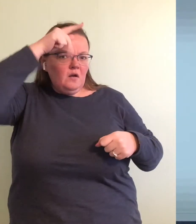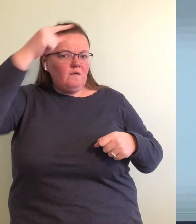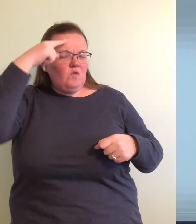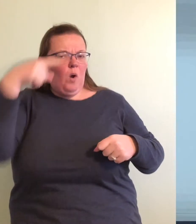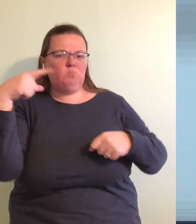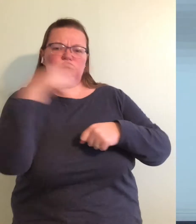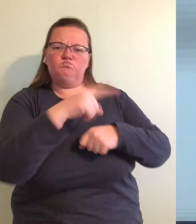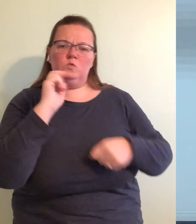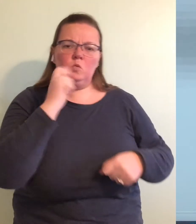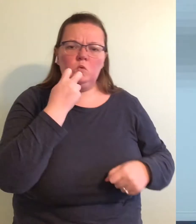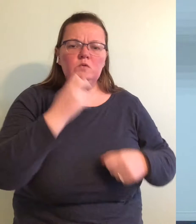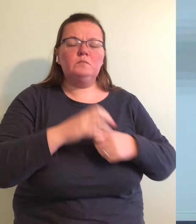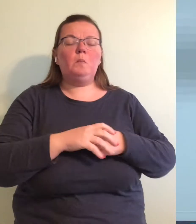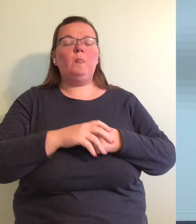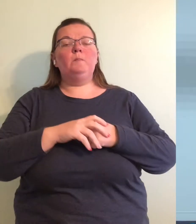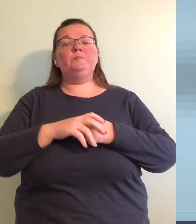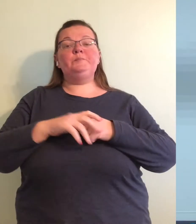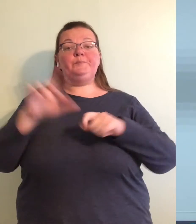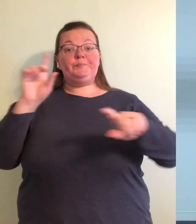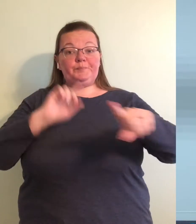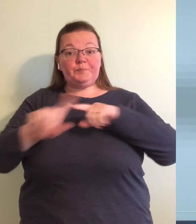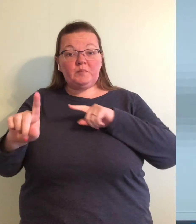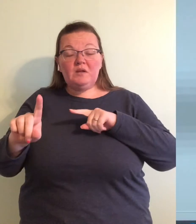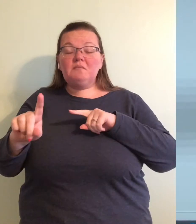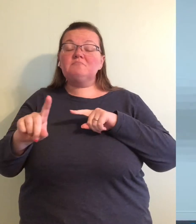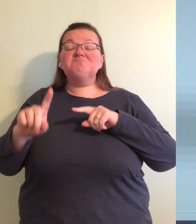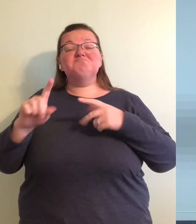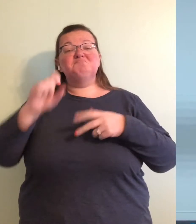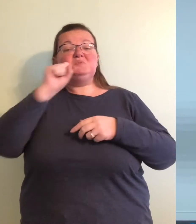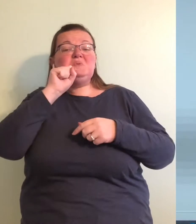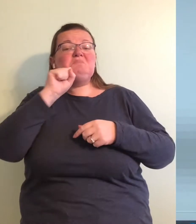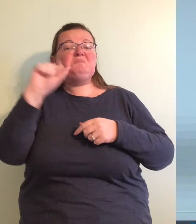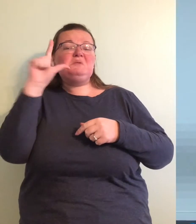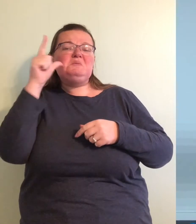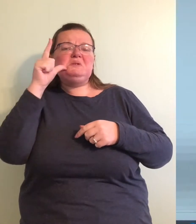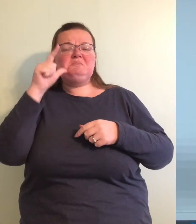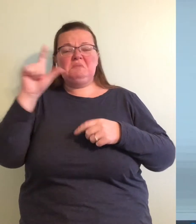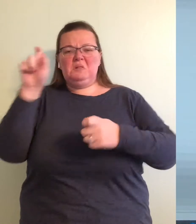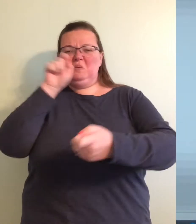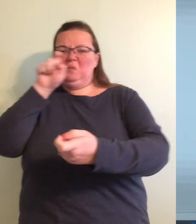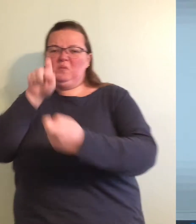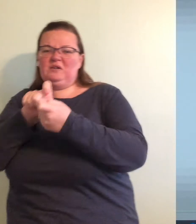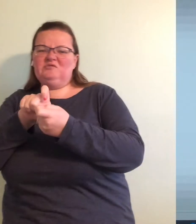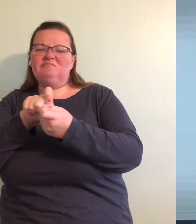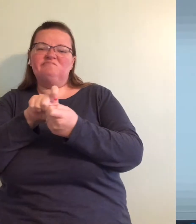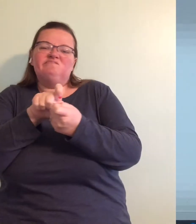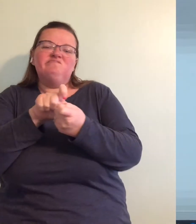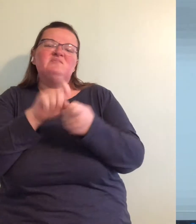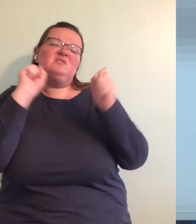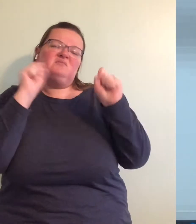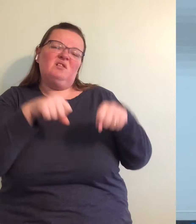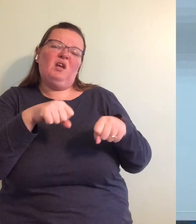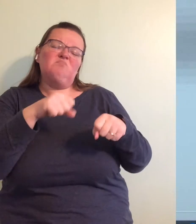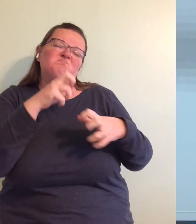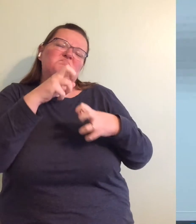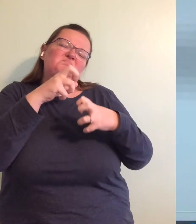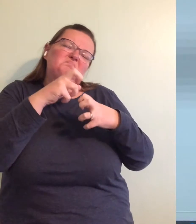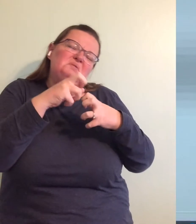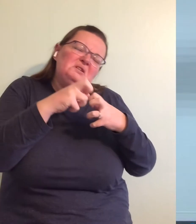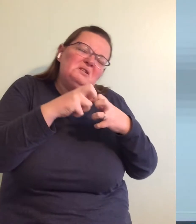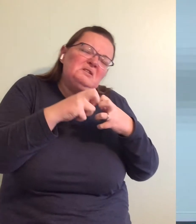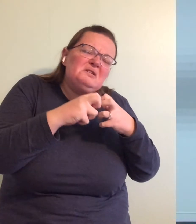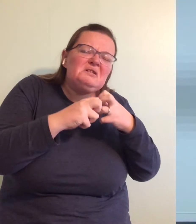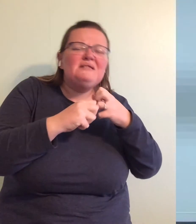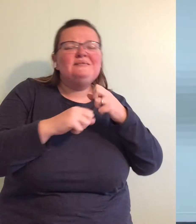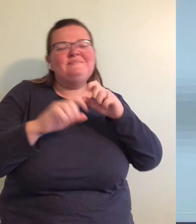witch would do to the others, he didn't want her to be particularly nice to them, certainly not to put them on the same level as himself. But